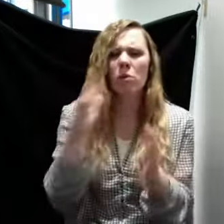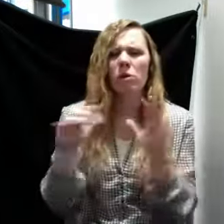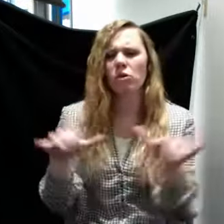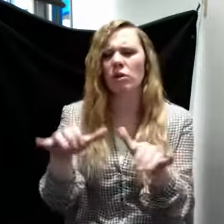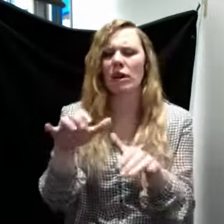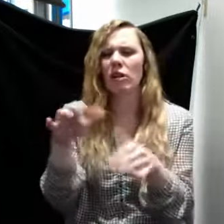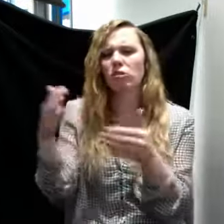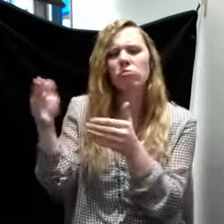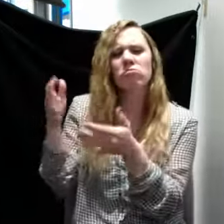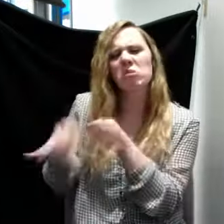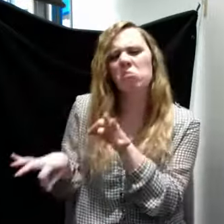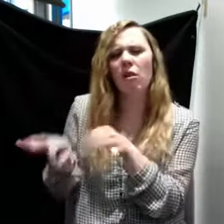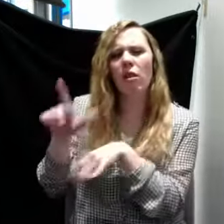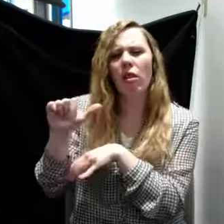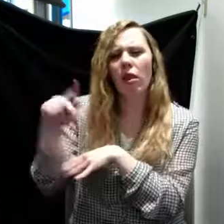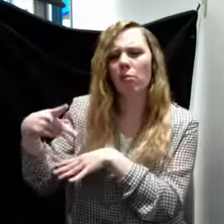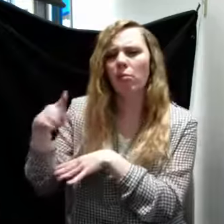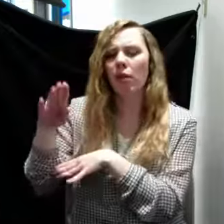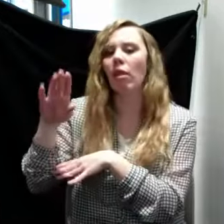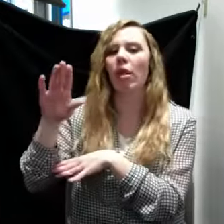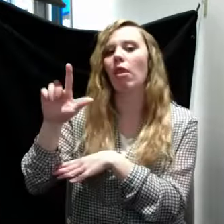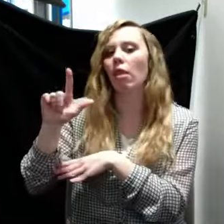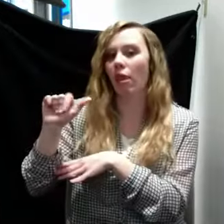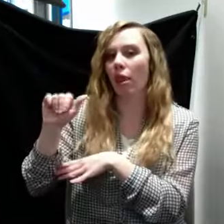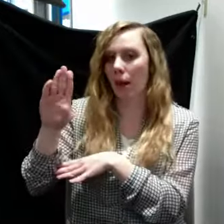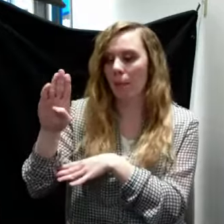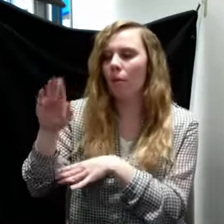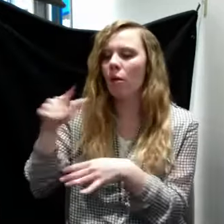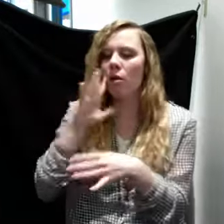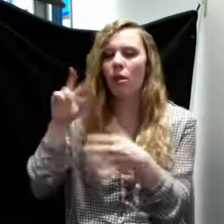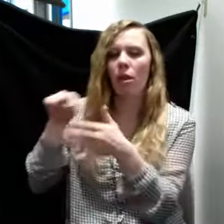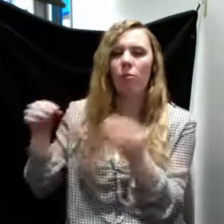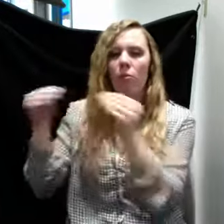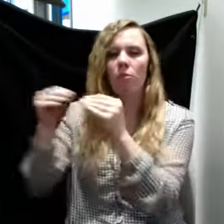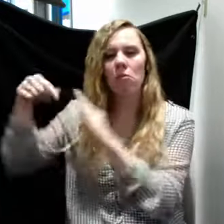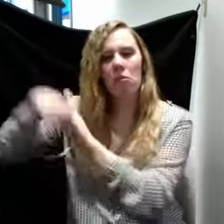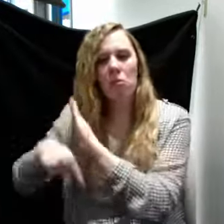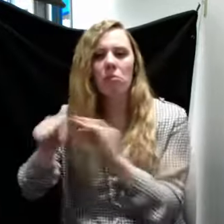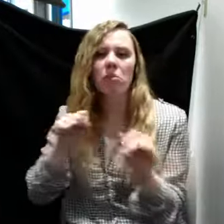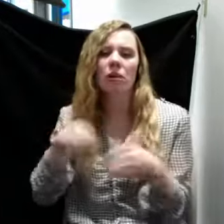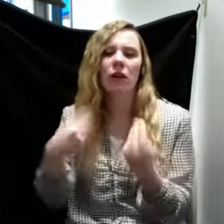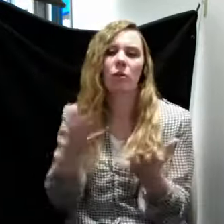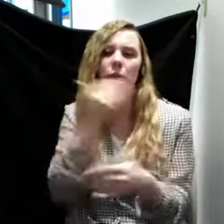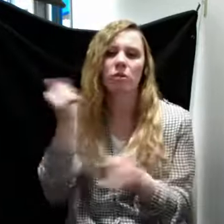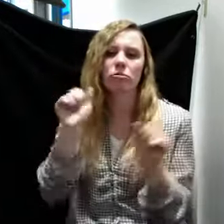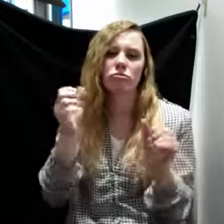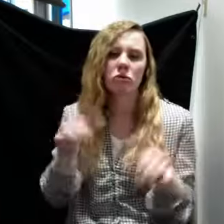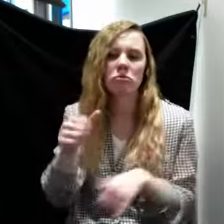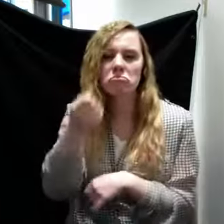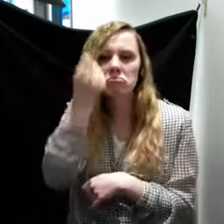here that's going to look at that in a little bit more detail and give you a better chance to understand that it's a cooling process.